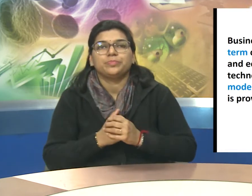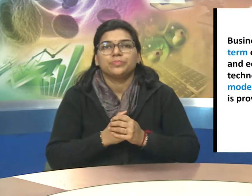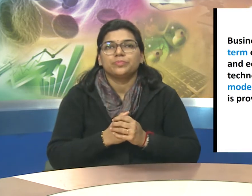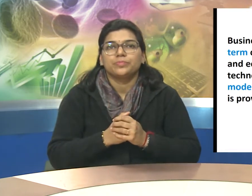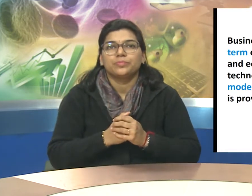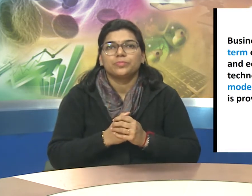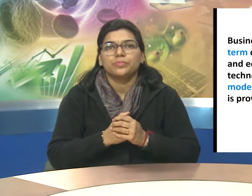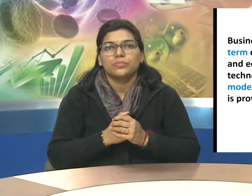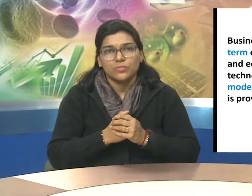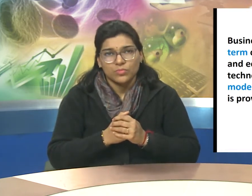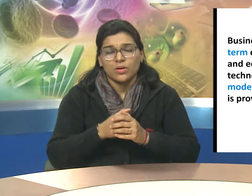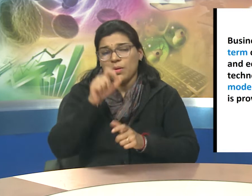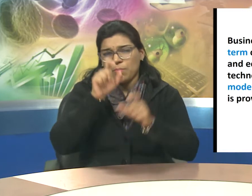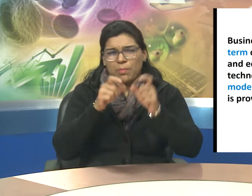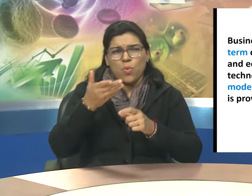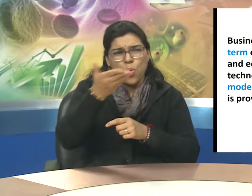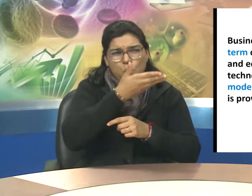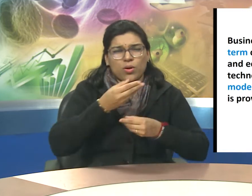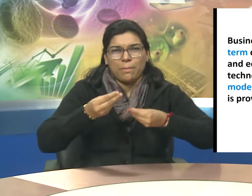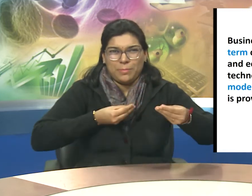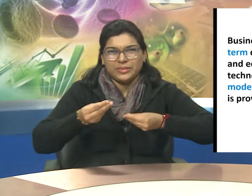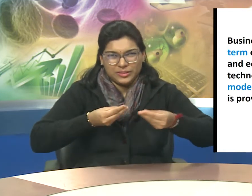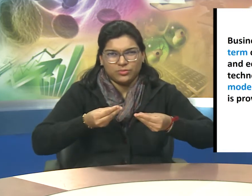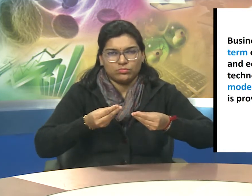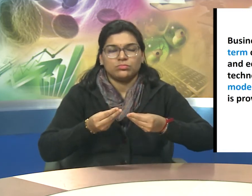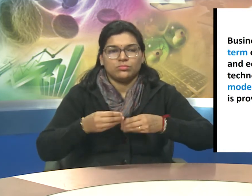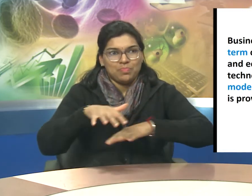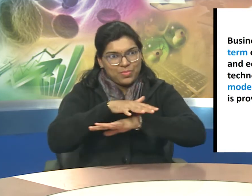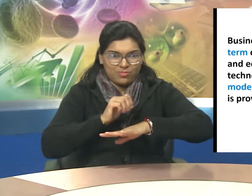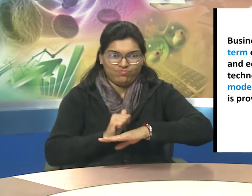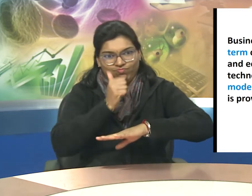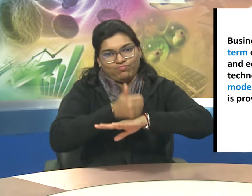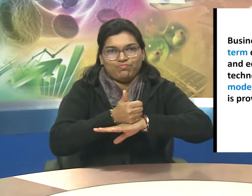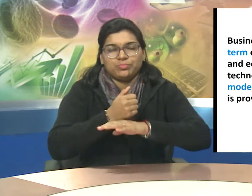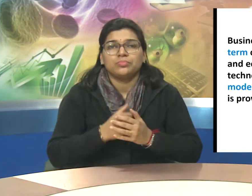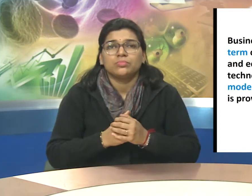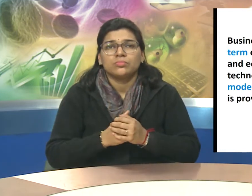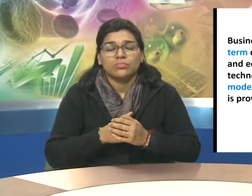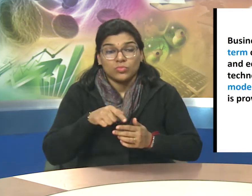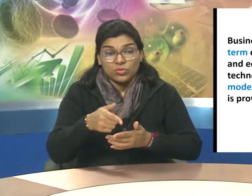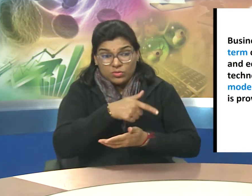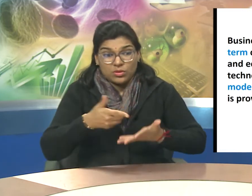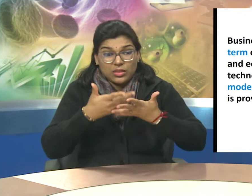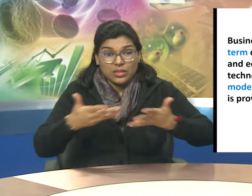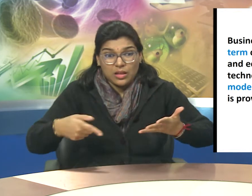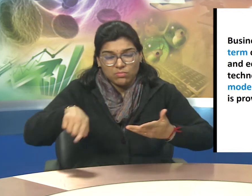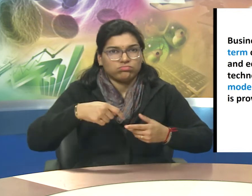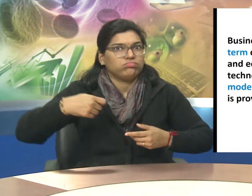Now let us understand the development banks. We all know that businesses often require medium